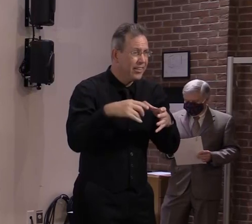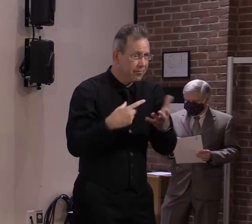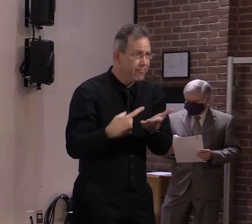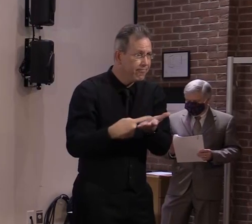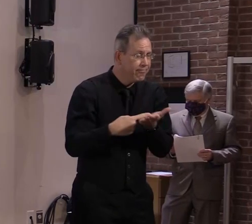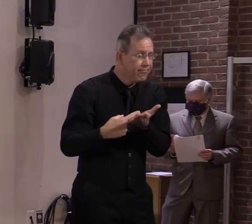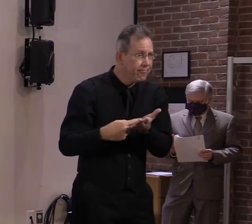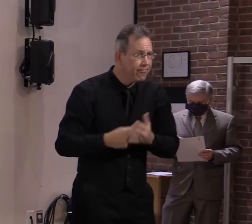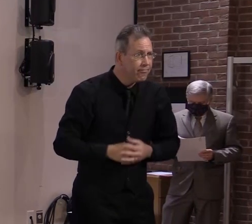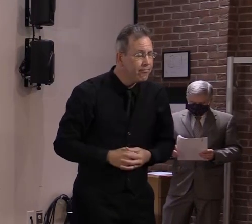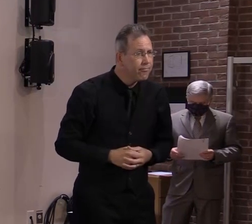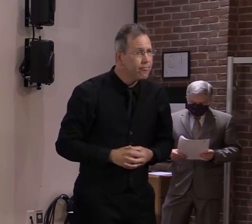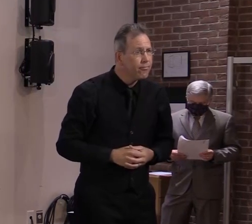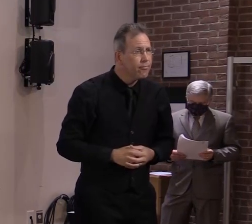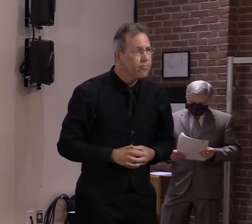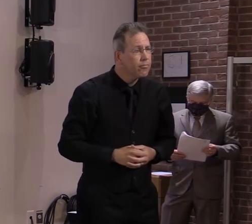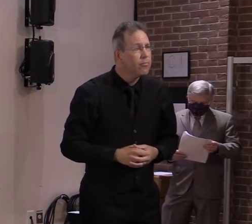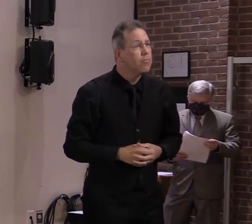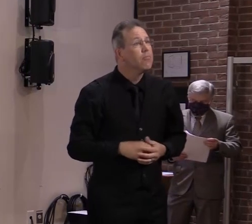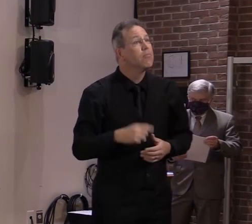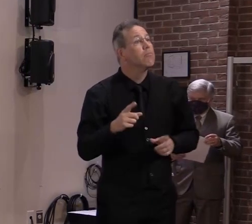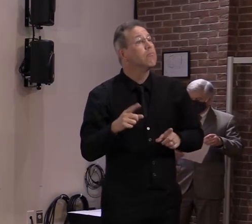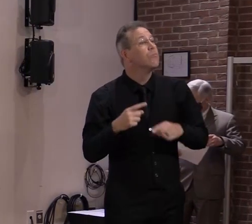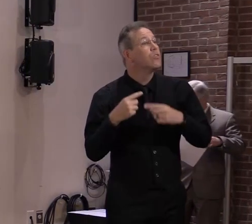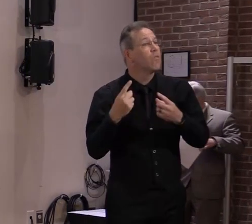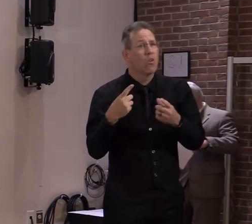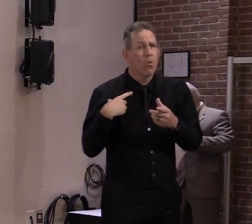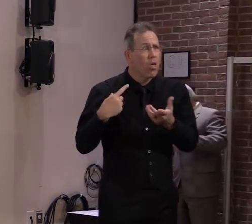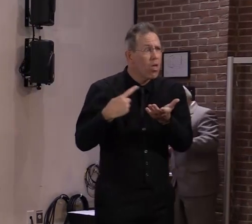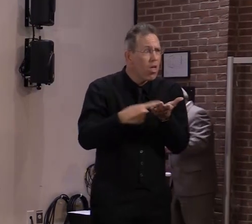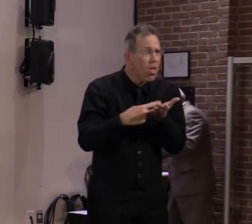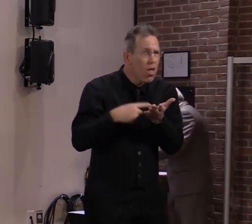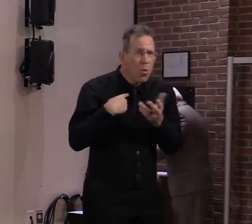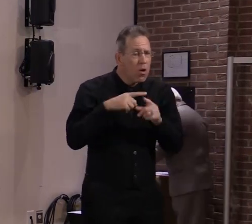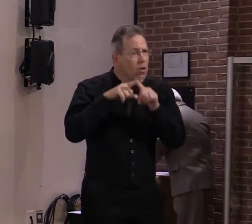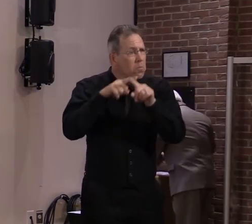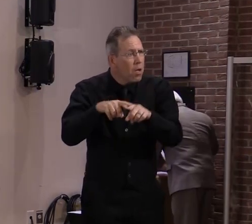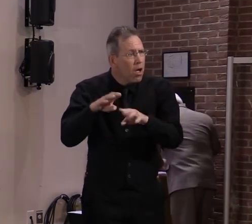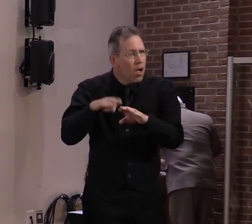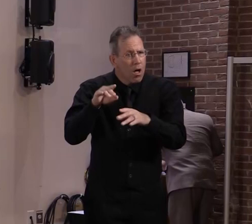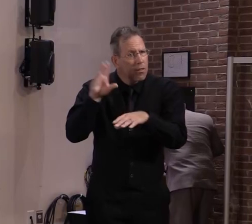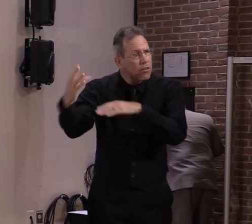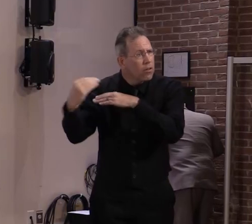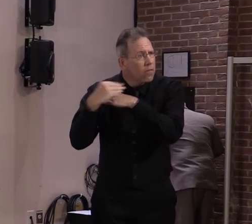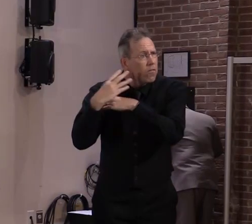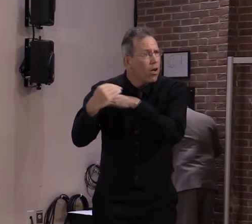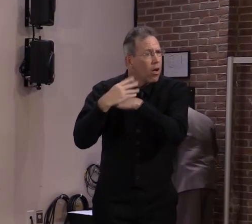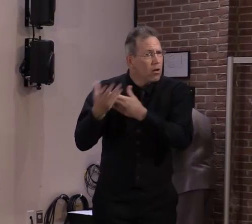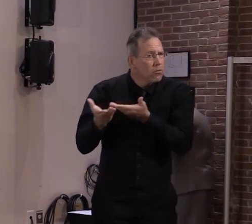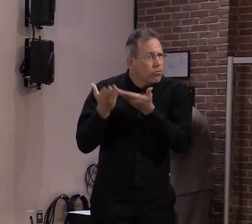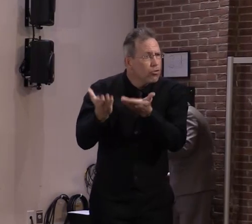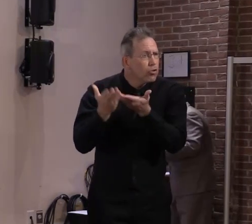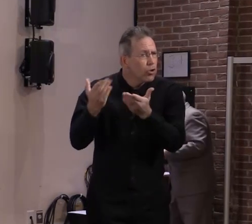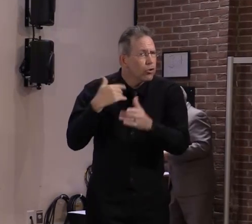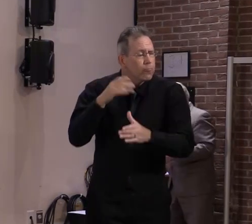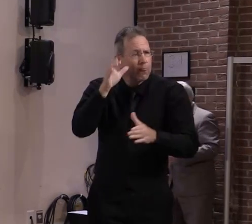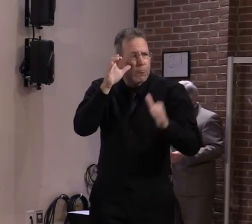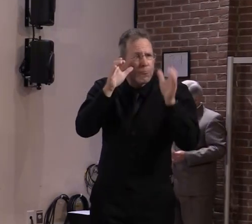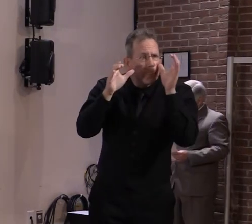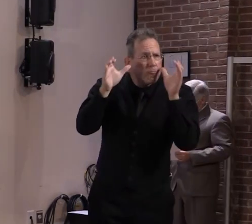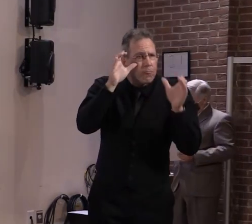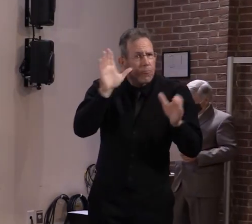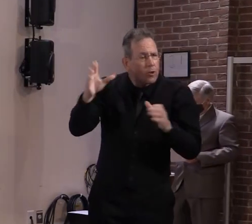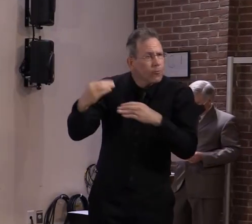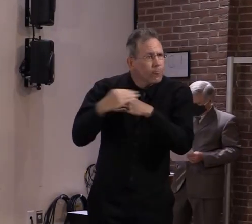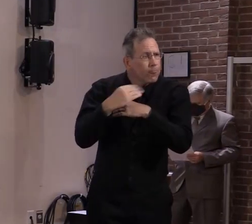case from the start, we're relying on the advice of our experts. Mr. Sherling will go into further detail to remind